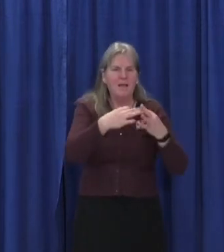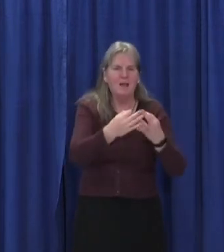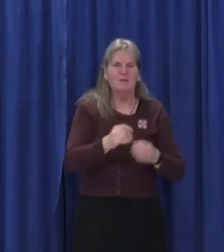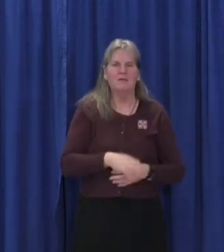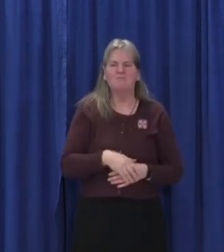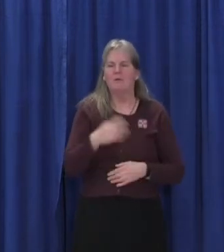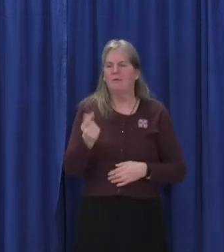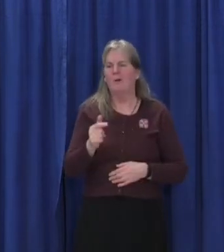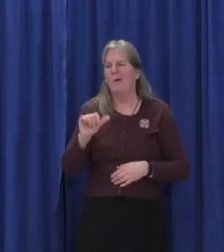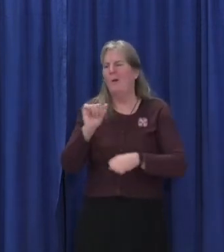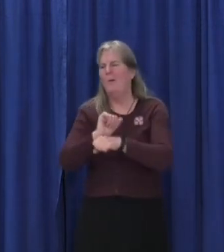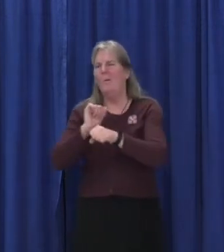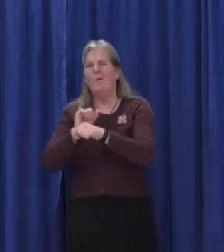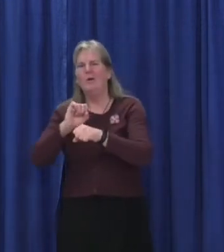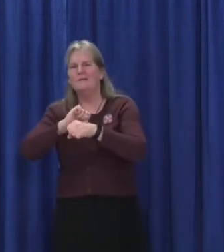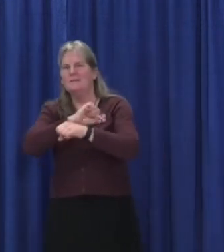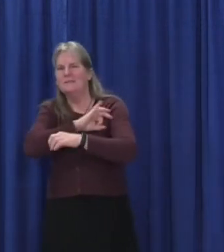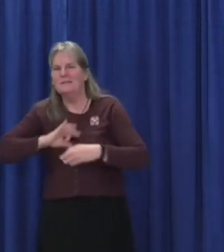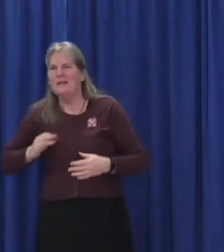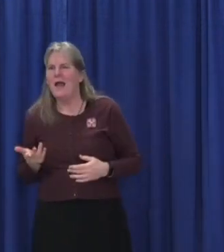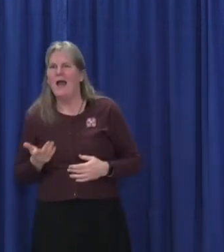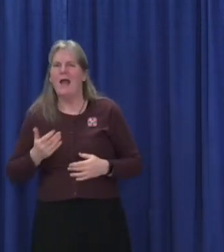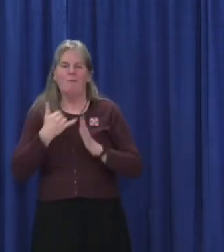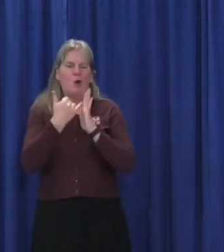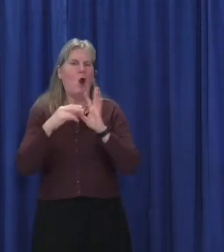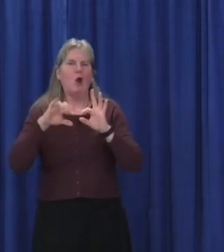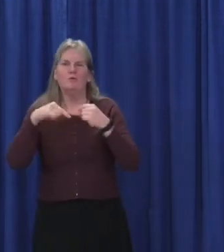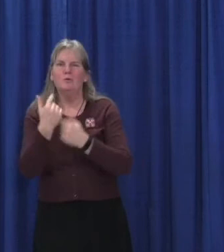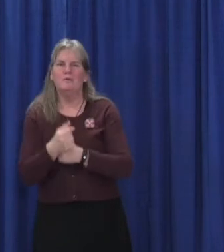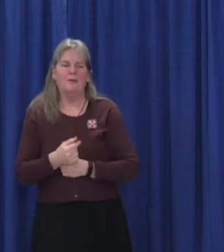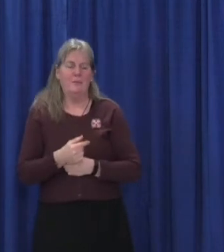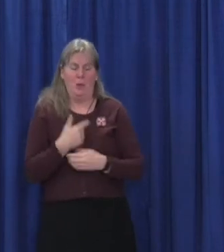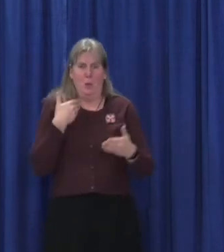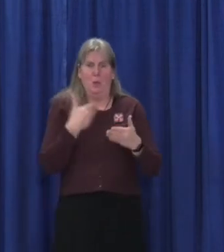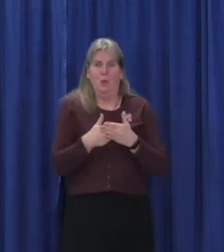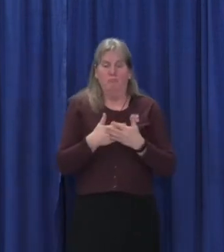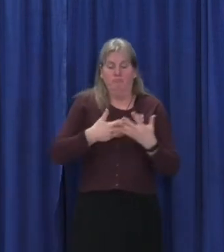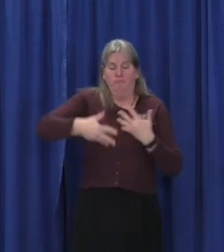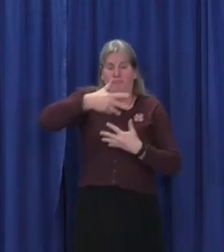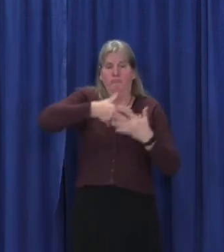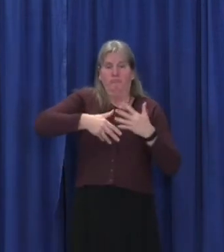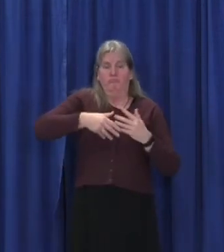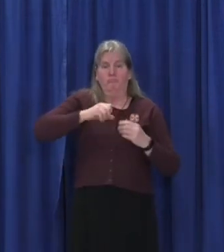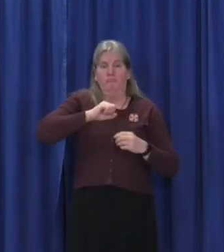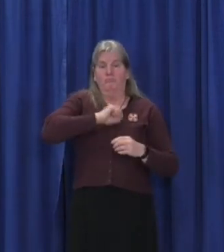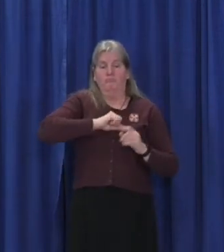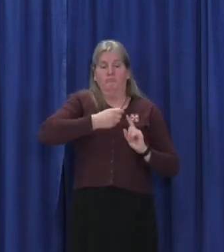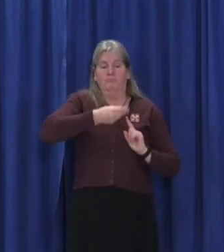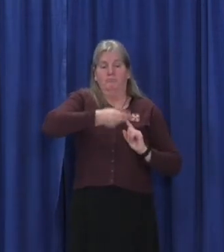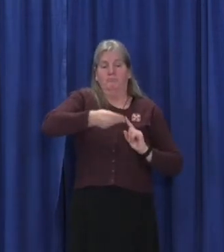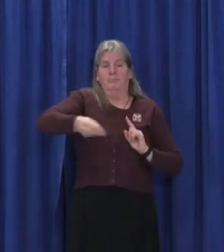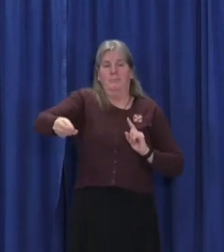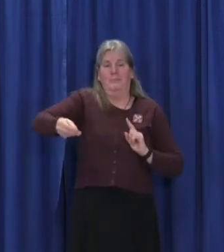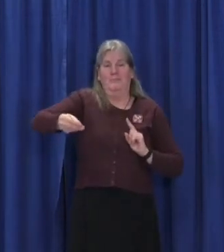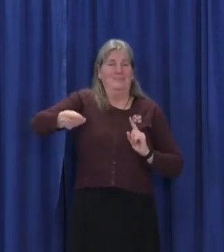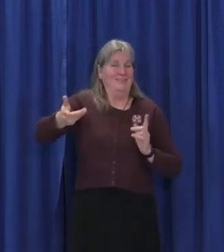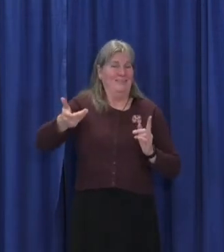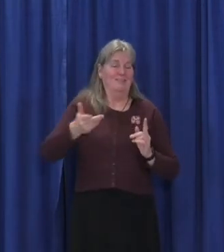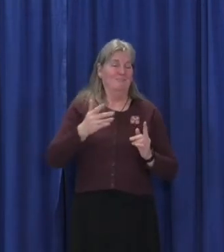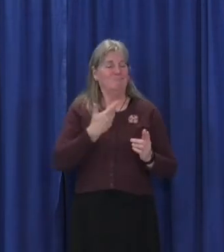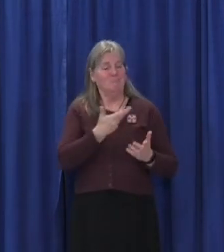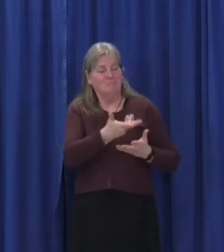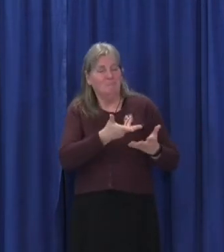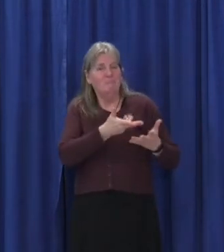or your workmates, your team, your arts group. These are the close contacts. These are the people we've chosen to be close